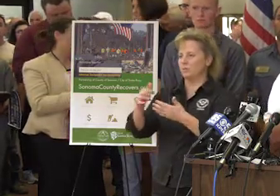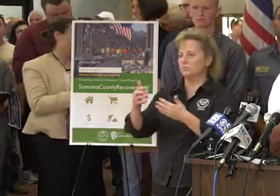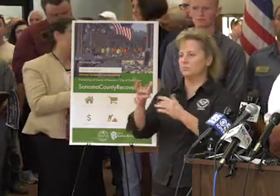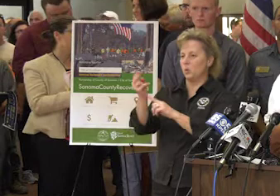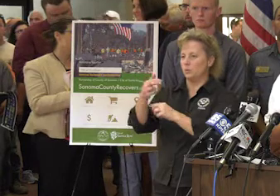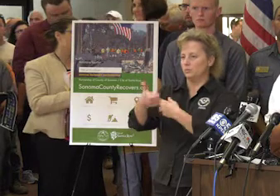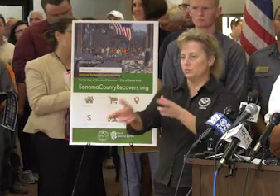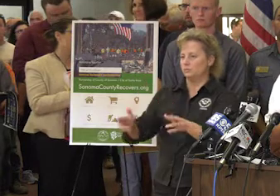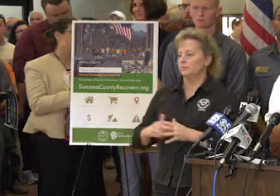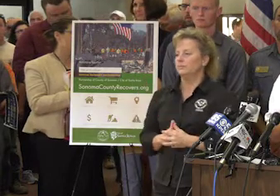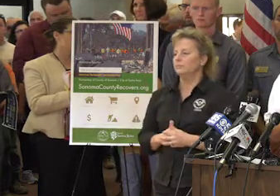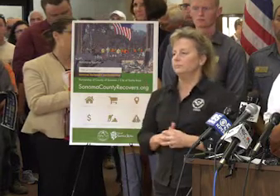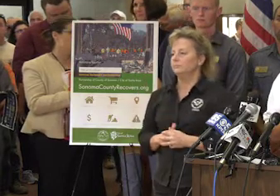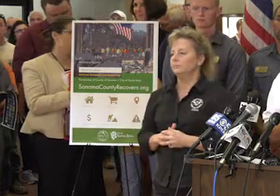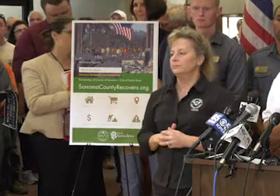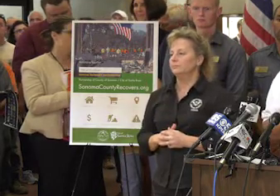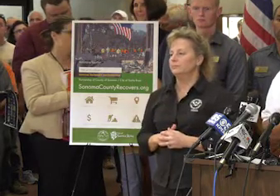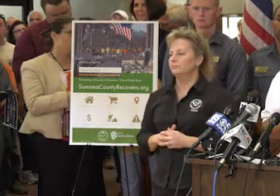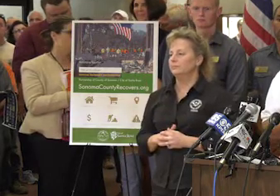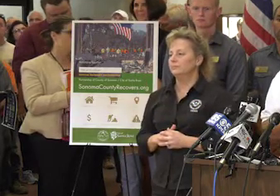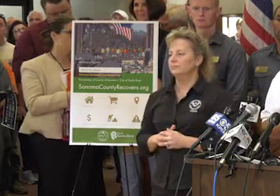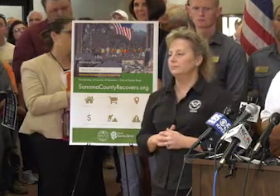contractors.